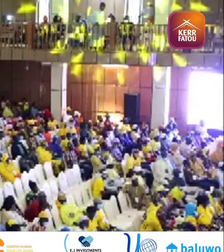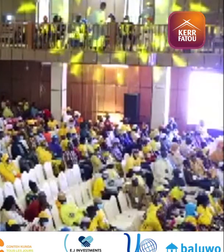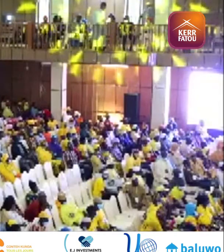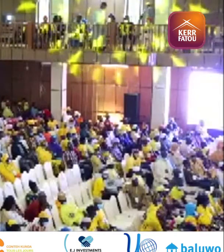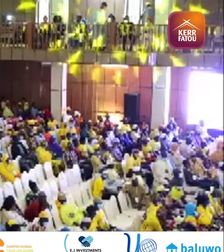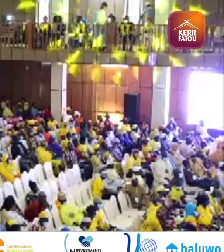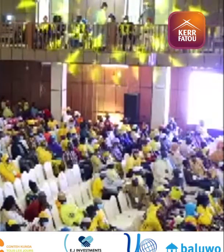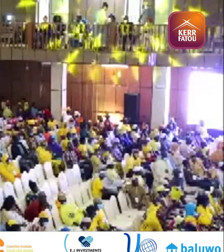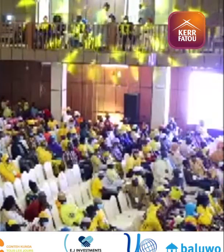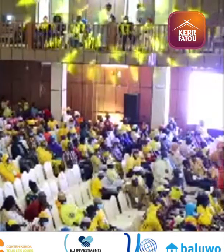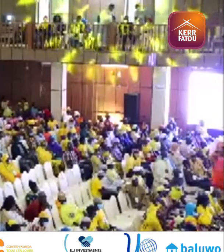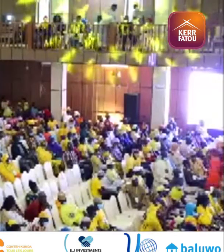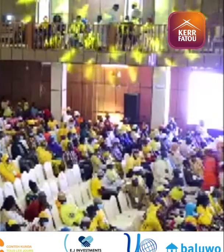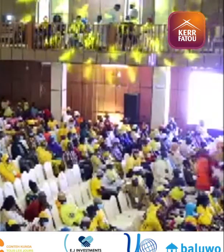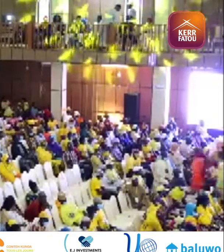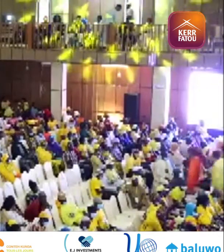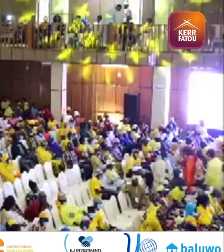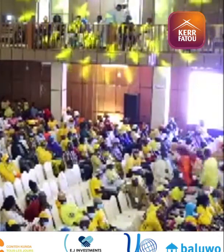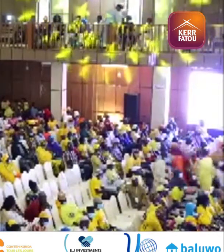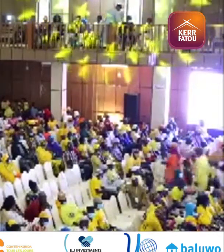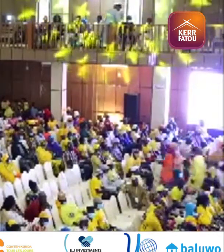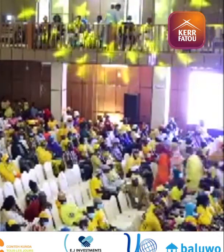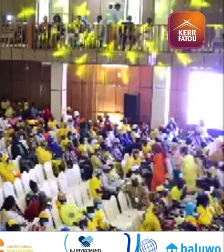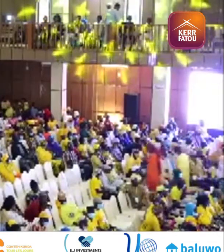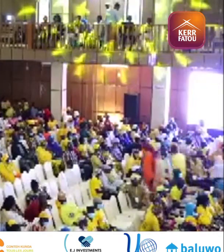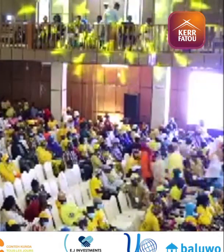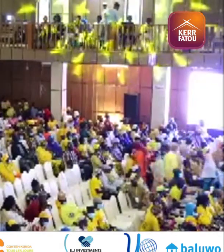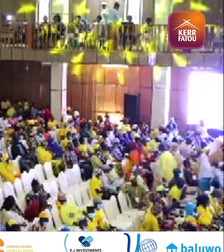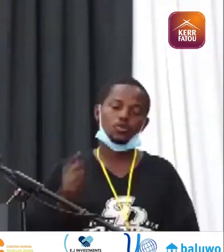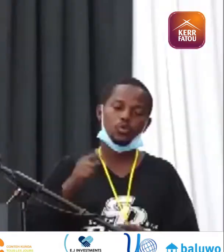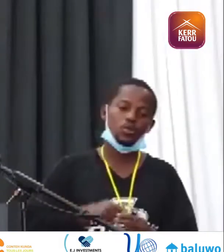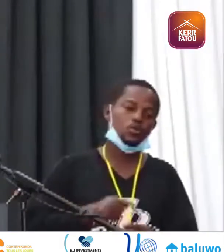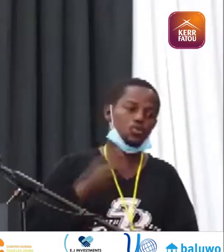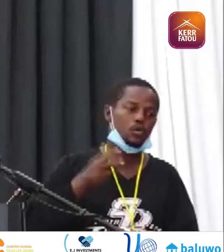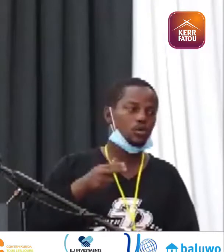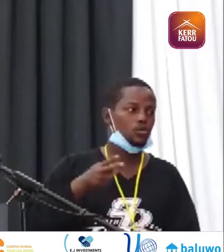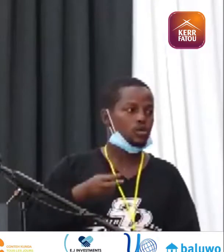So over the period 2017 to